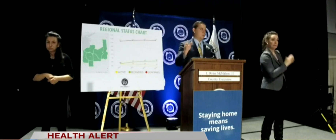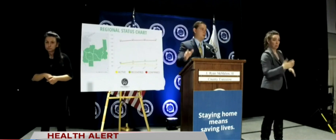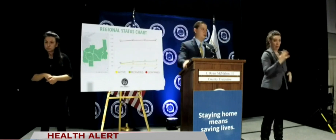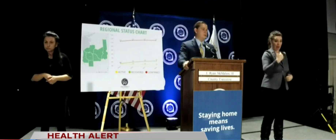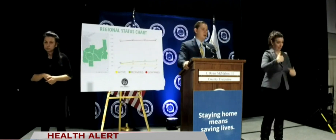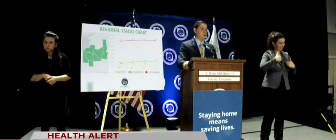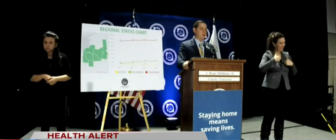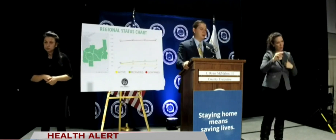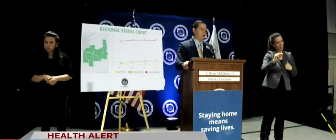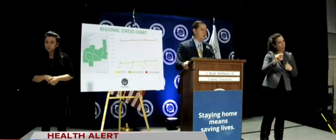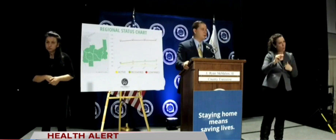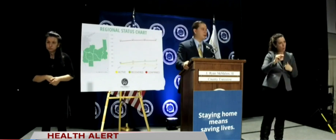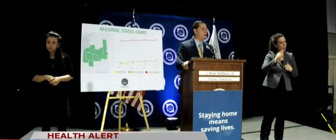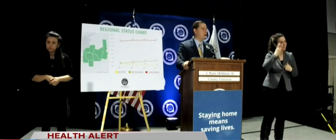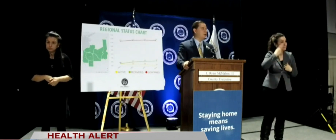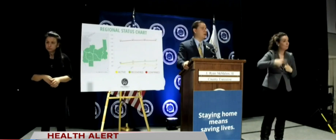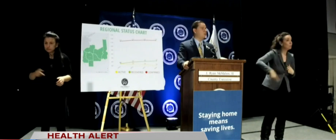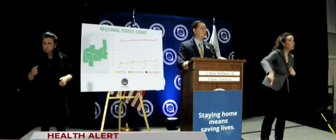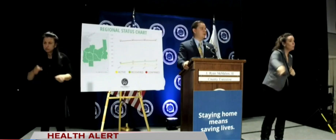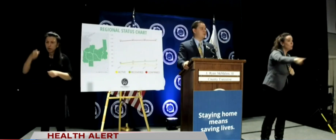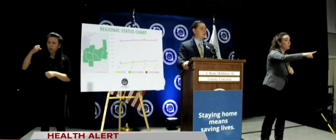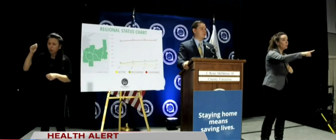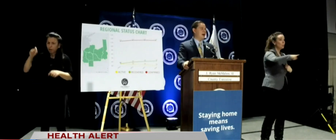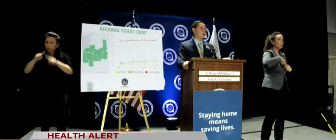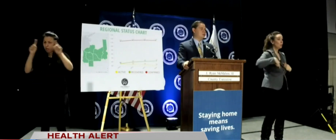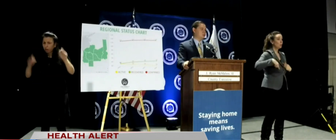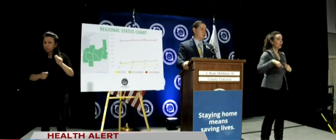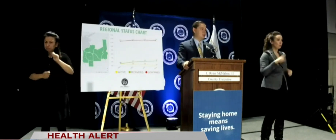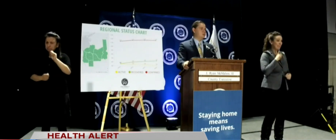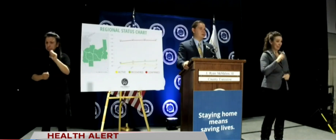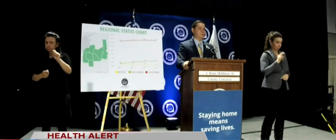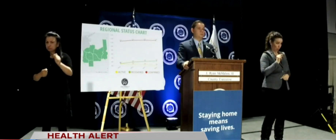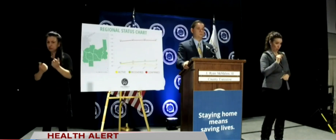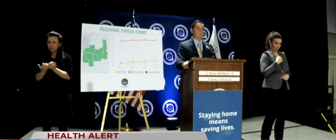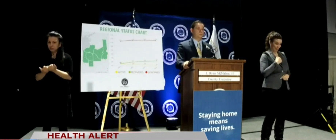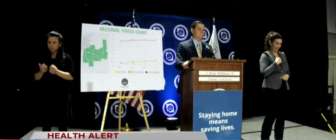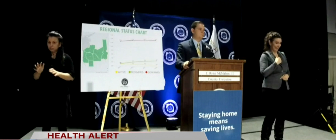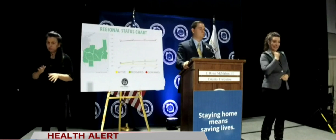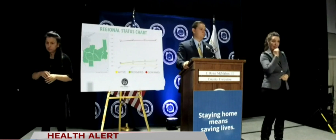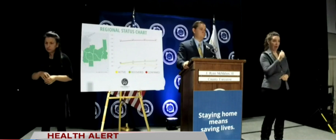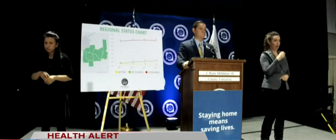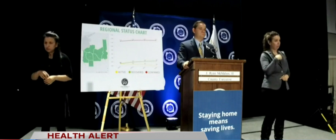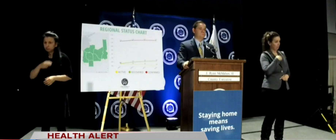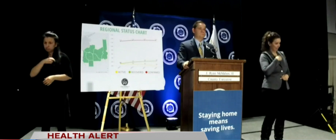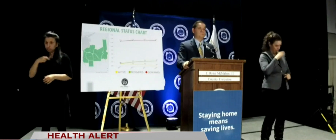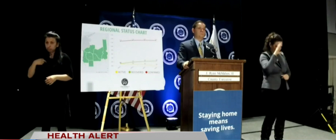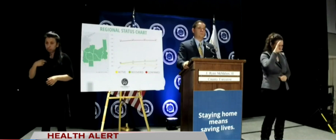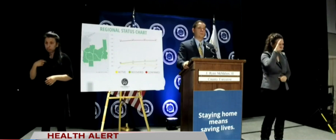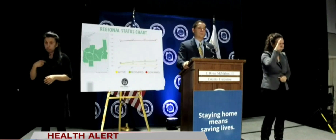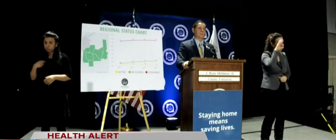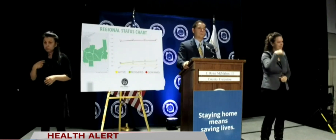of people who are emailing me, yelling at me all day long, but because of the doctors who said so.